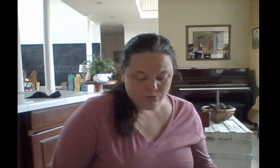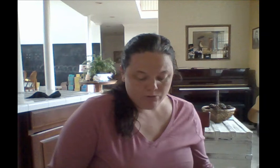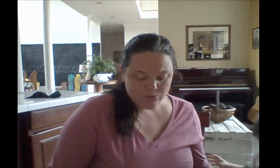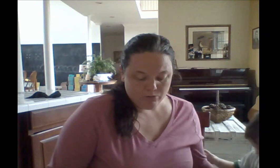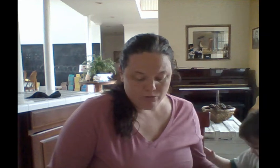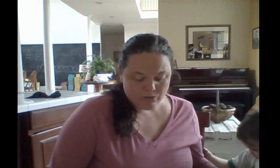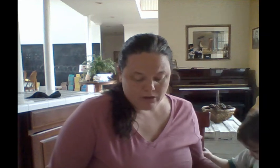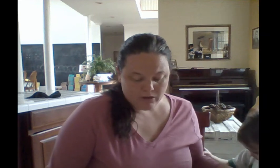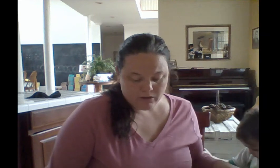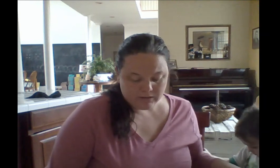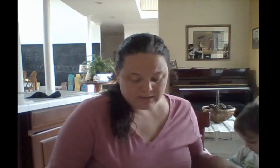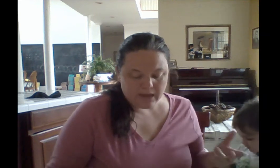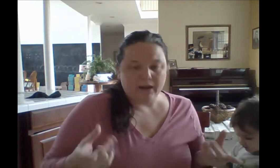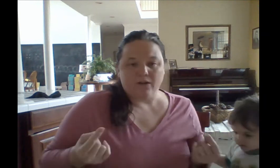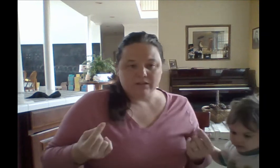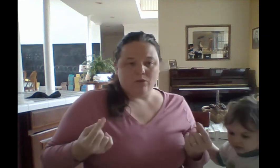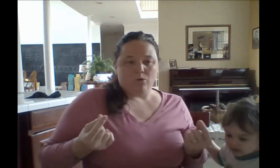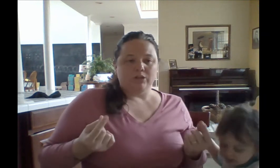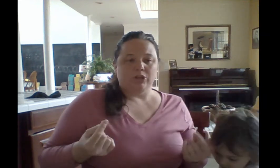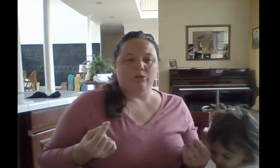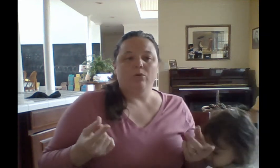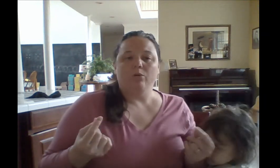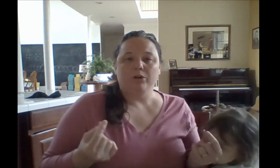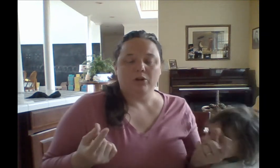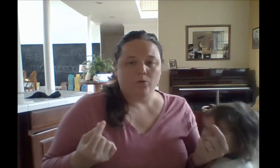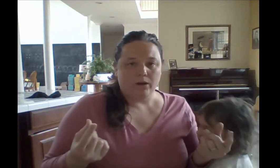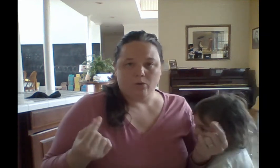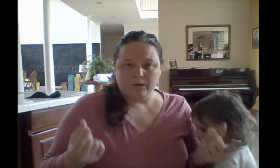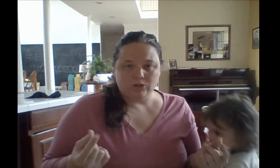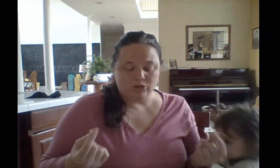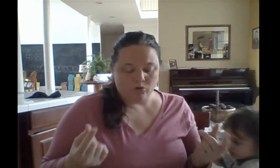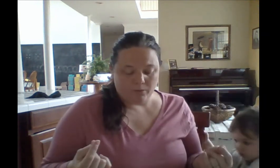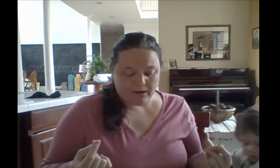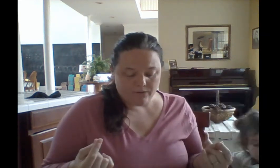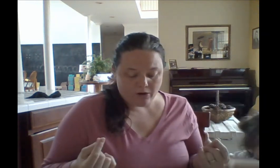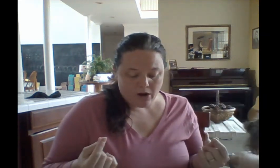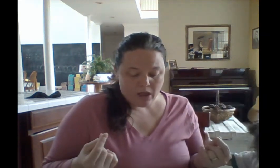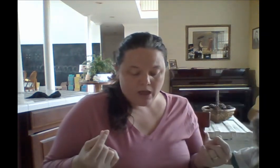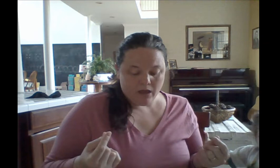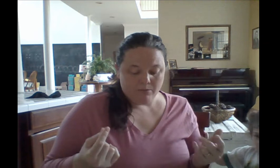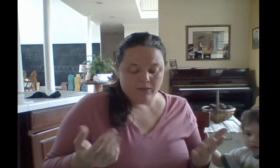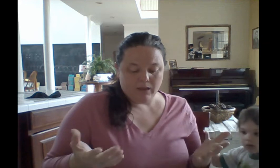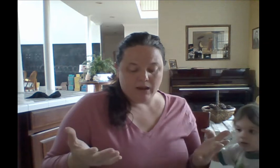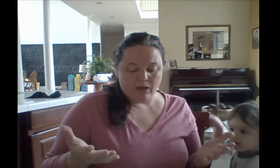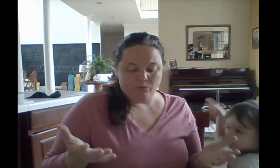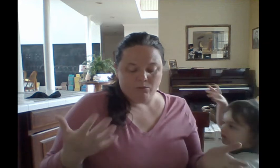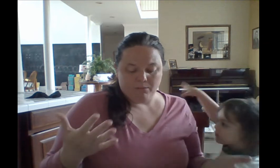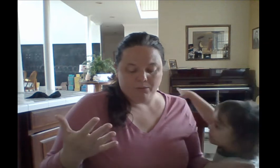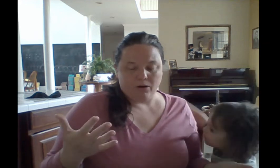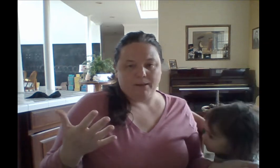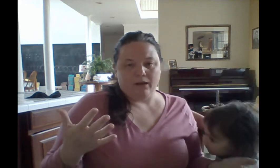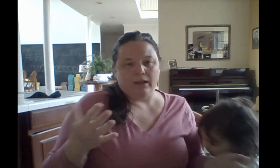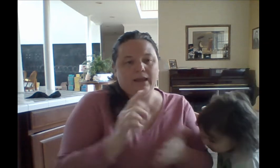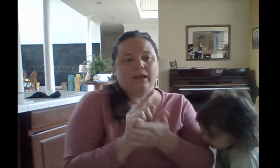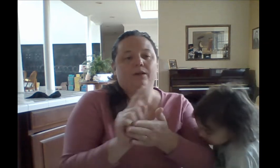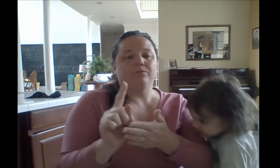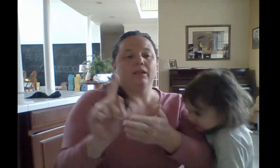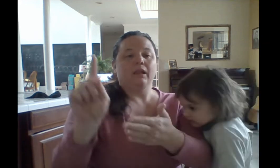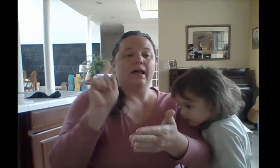Know the sign, obviously, what are you doing, or what did you do, or whatever. And then remember about